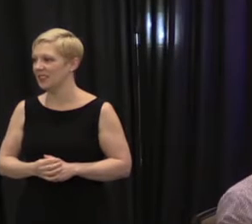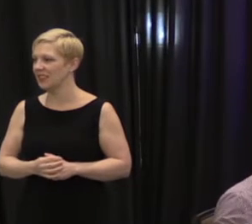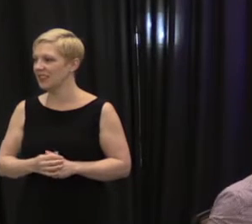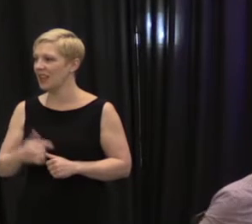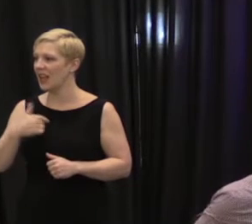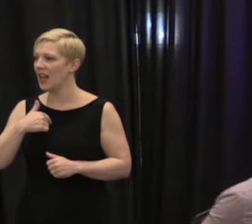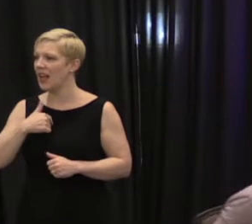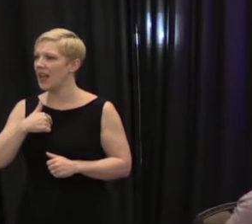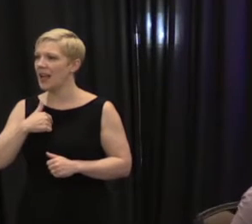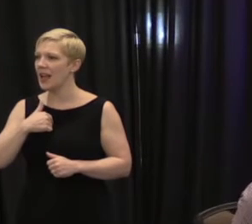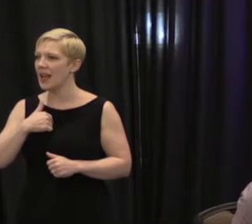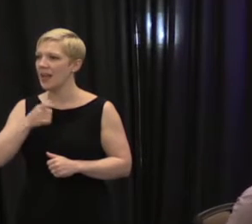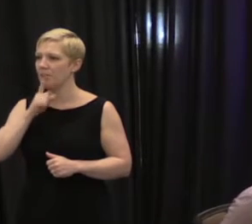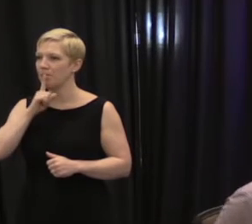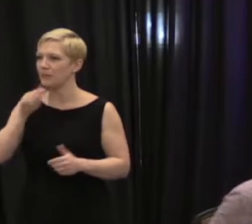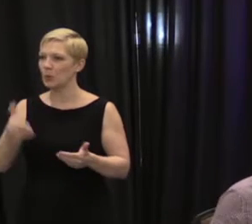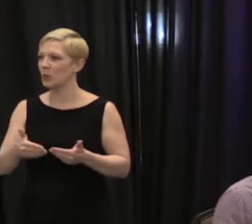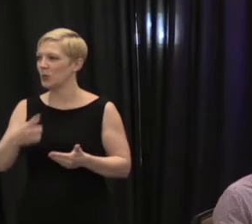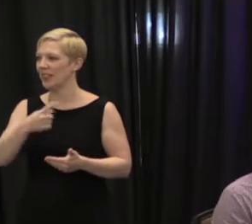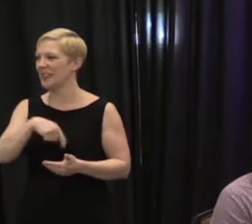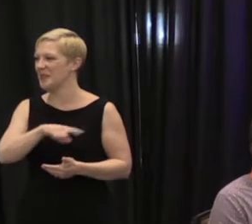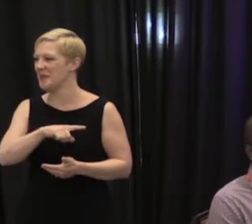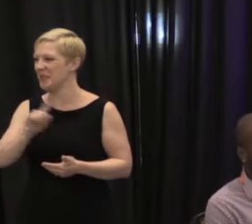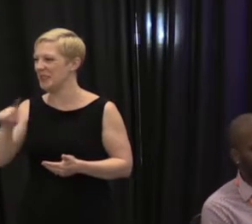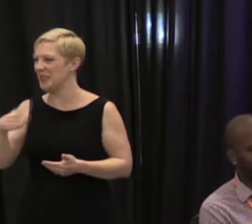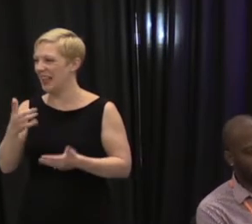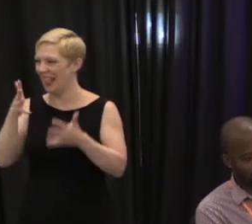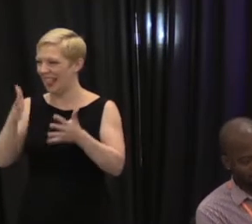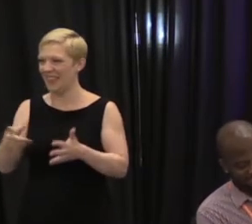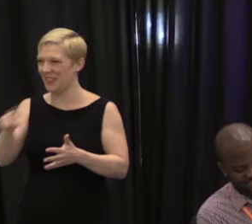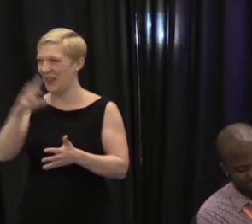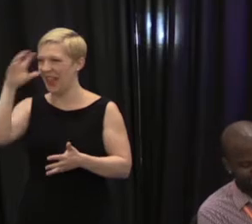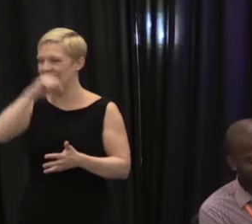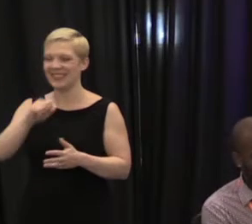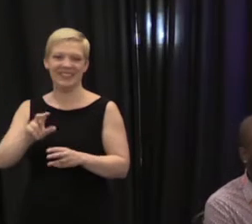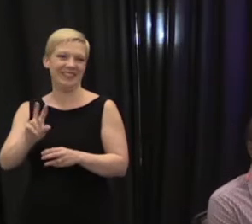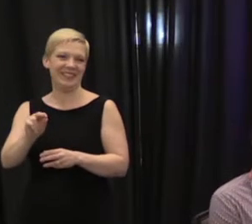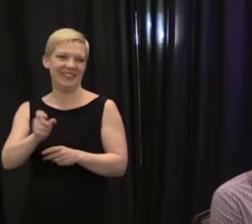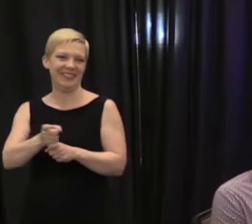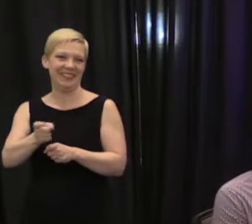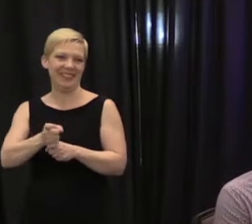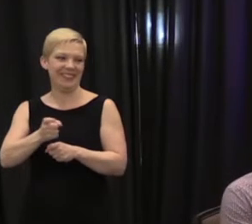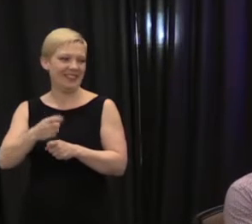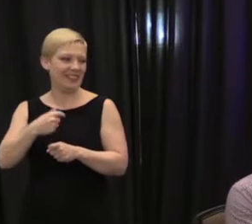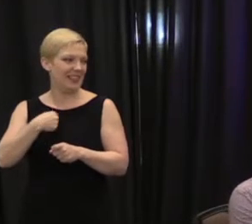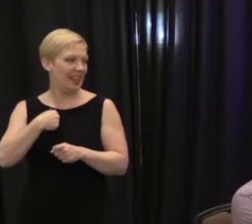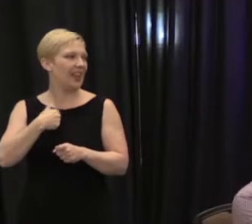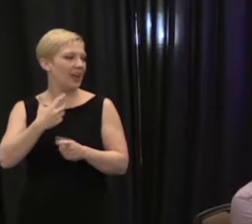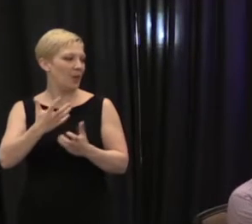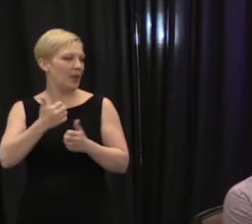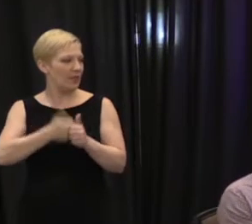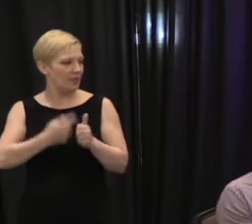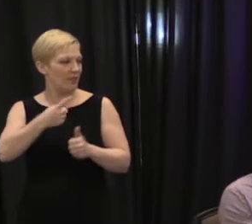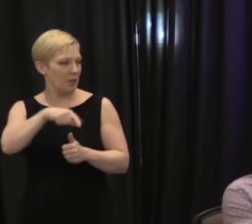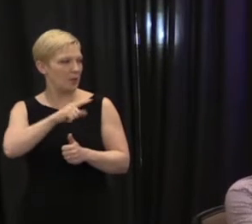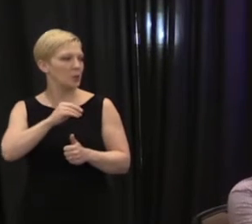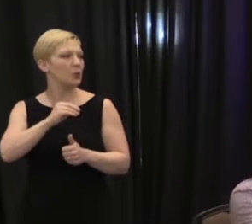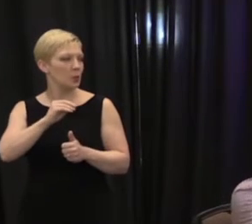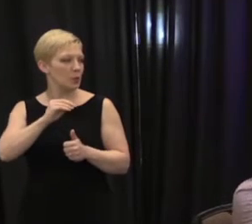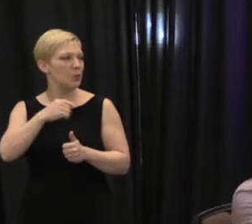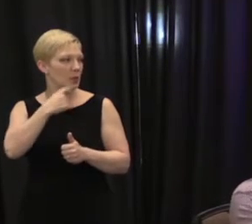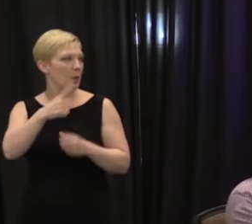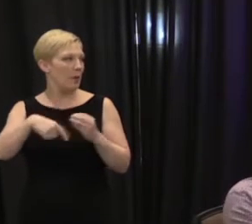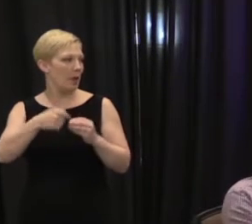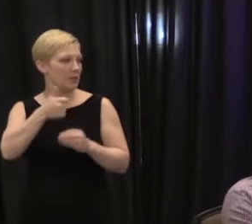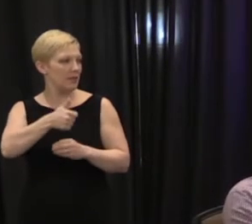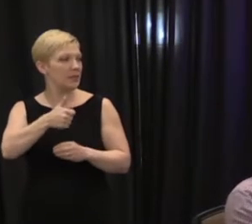I'm not going to introduce these people. I'm just going to leave you to guess. No, I've asked them each to tell you about themselves.